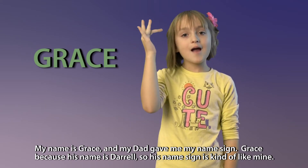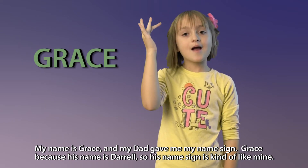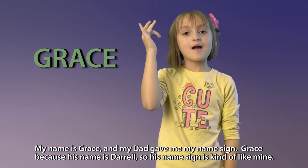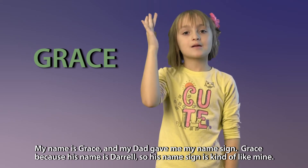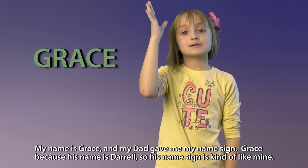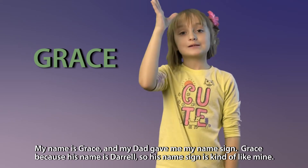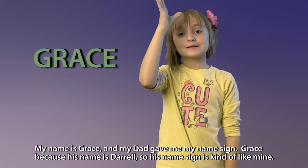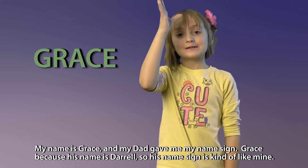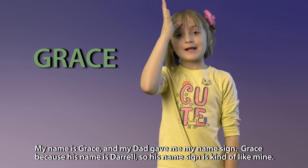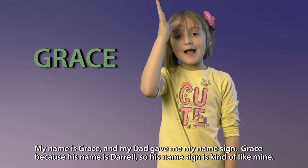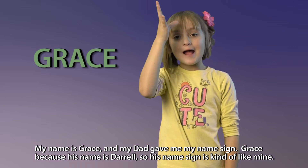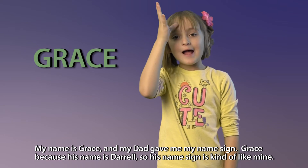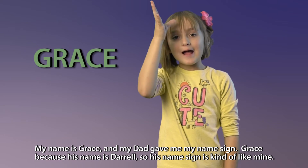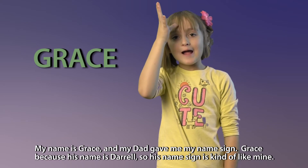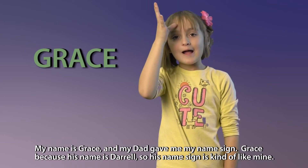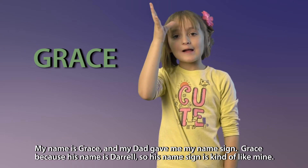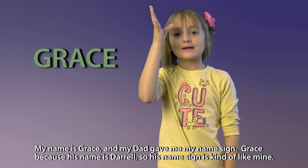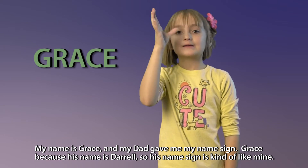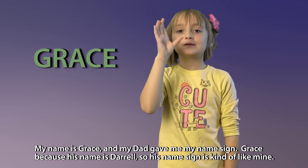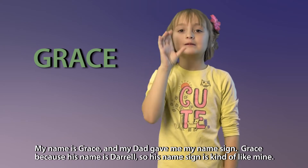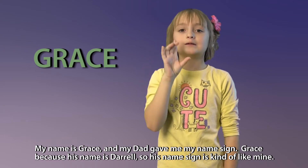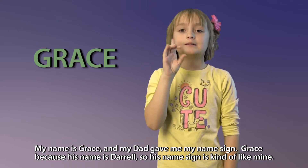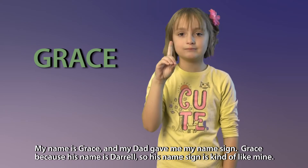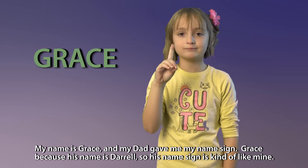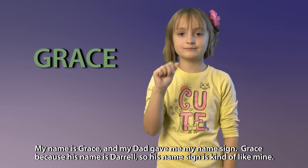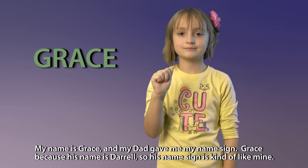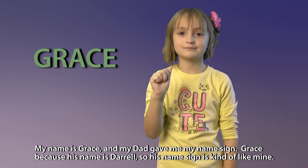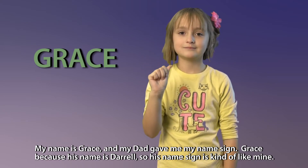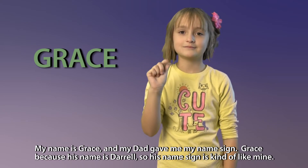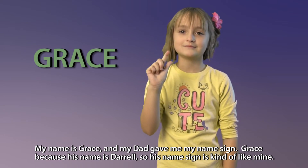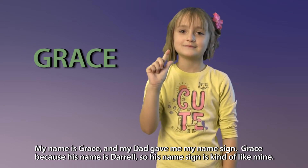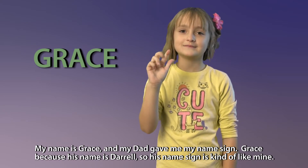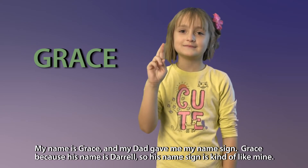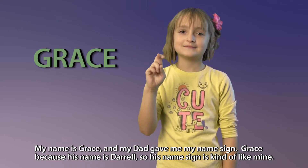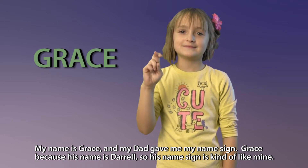because his name is Daryl.